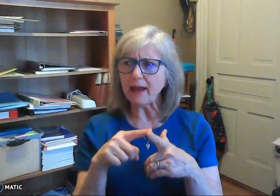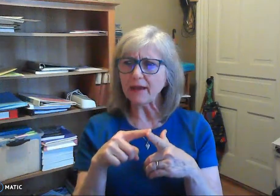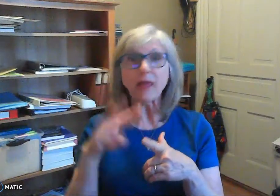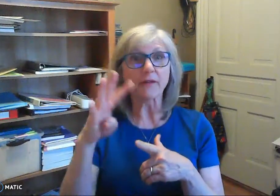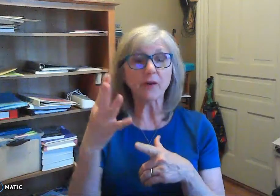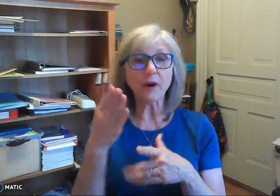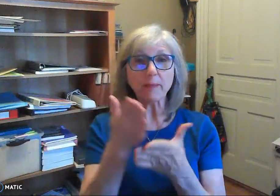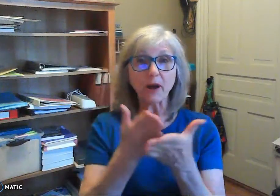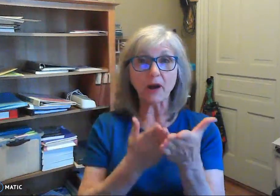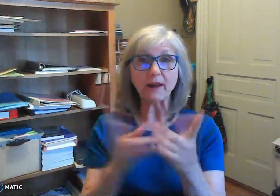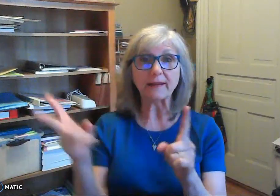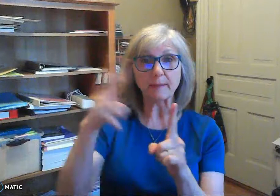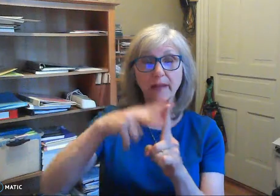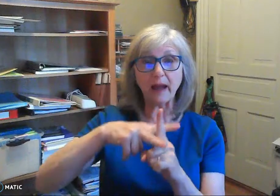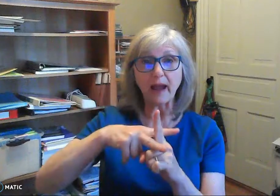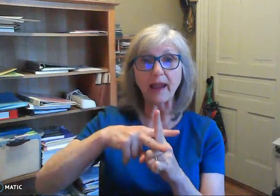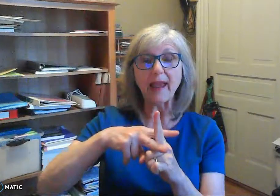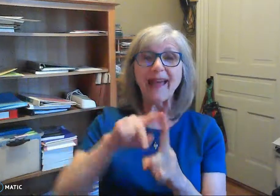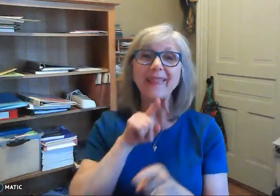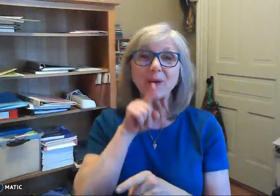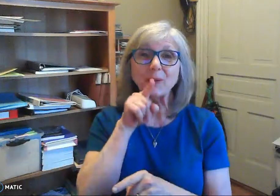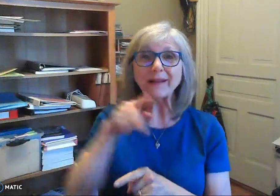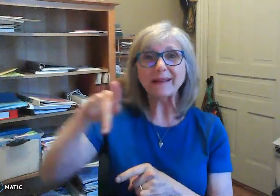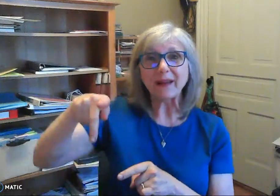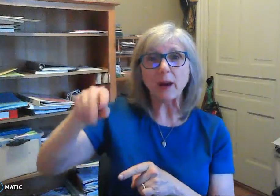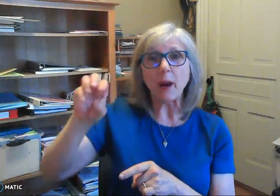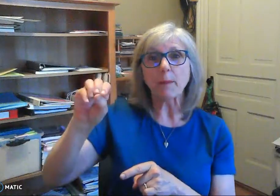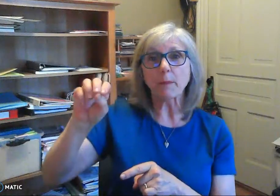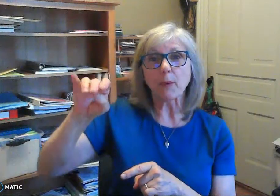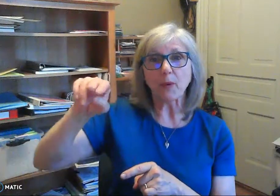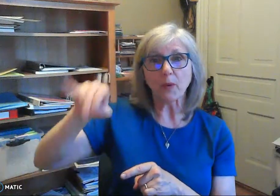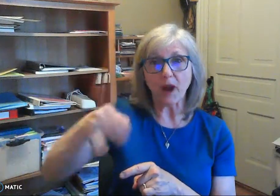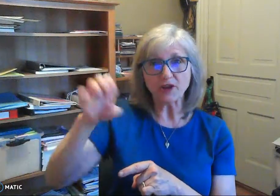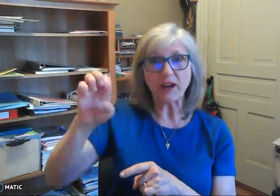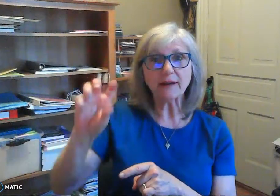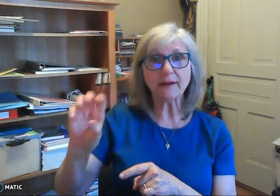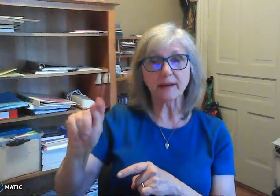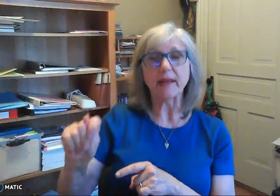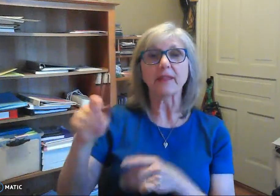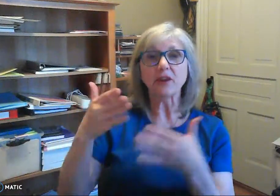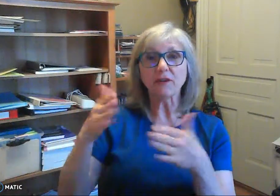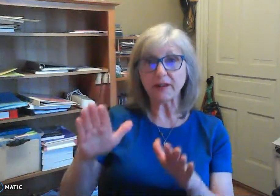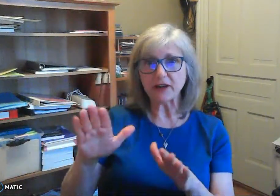Then the fourth part is applied, and that really is a project that you